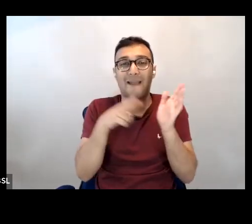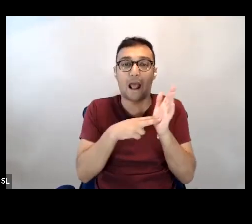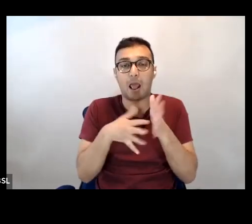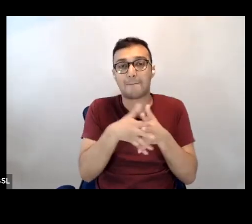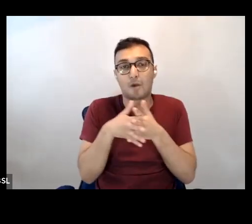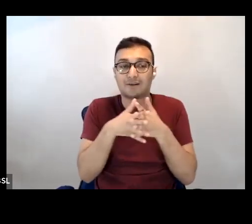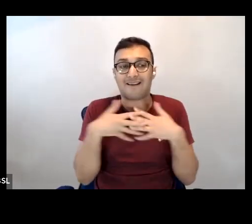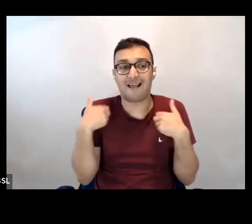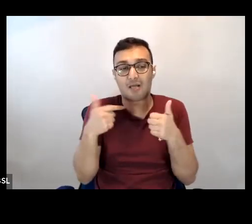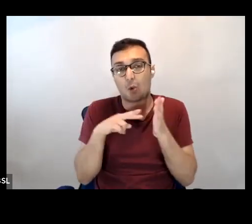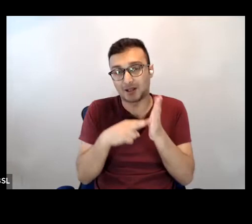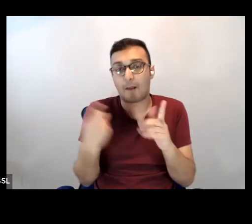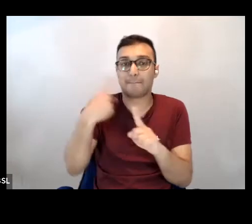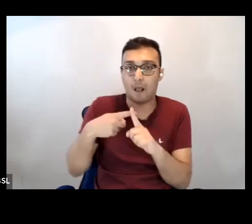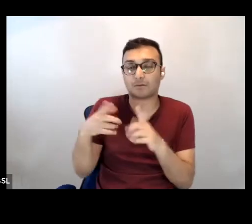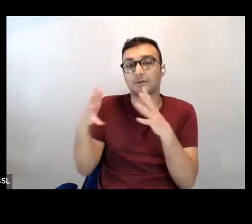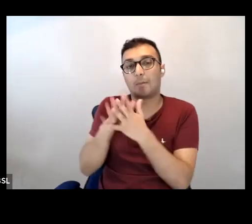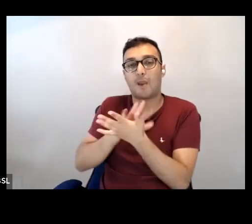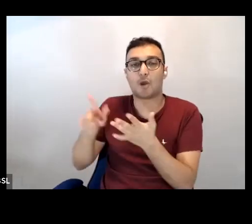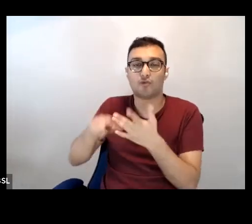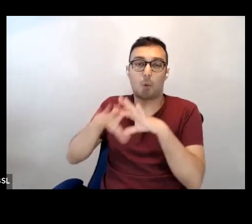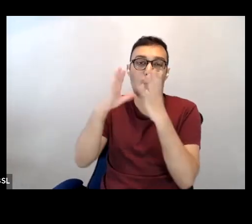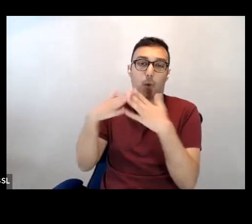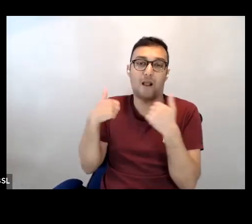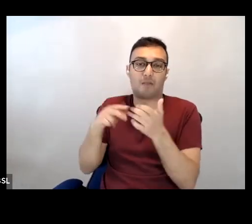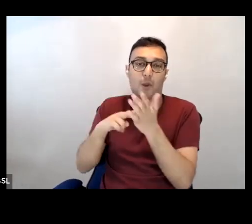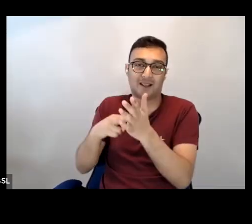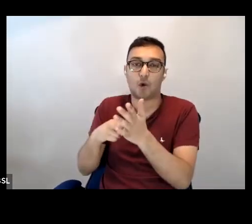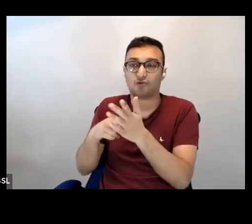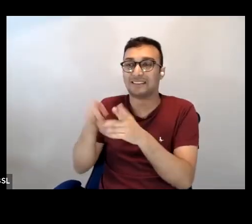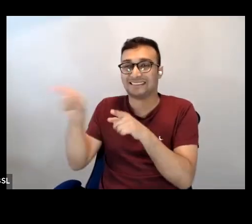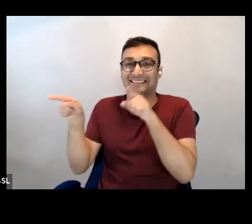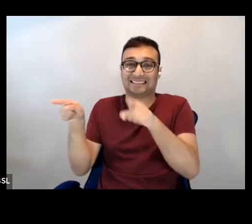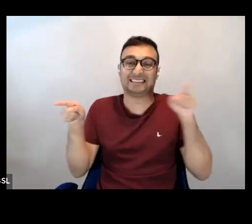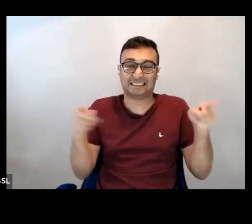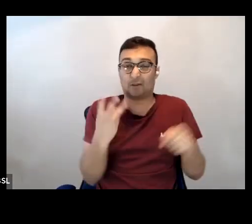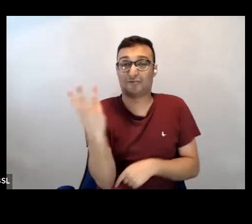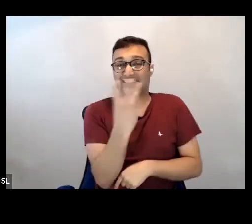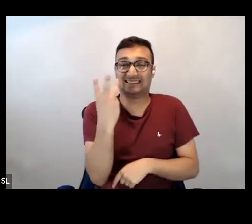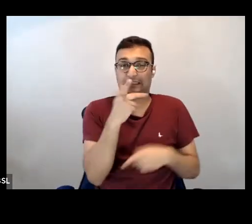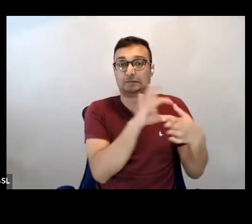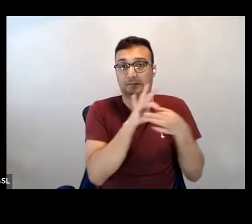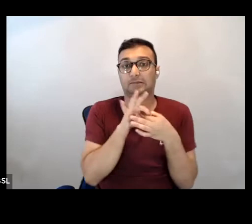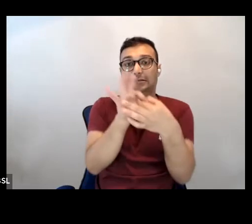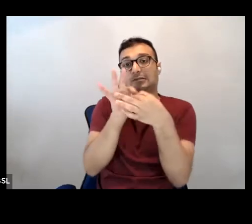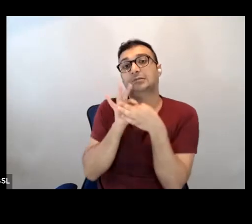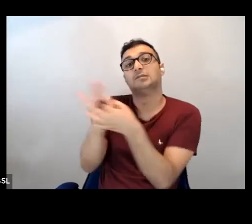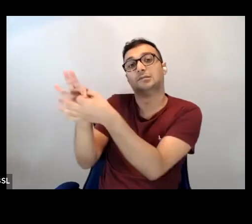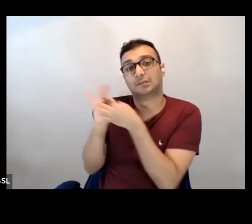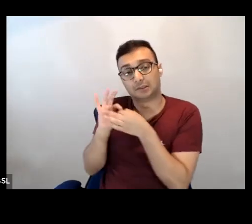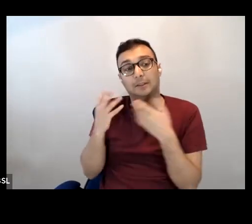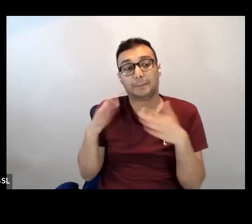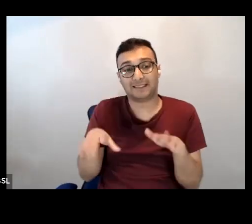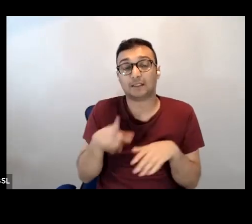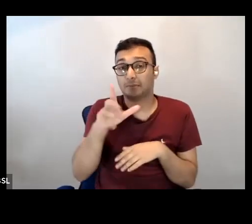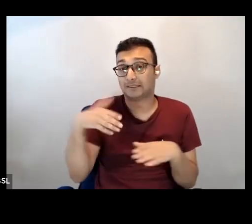Health Organization. It is important to know that this assessment has been done mostly virtually as a consequence of